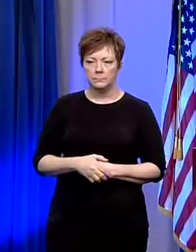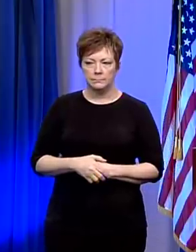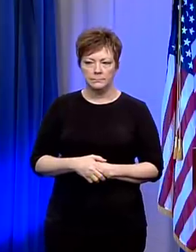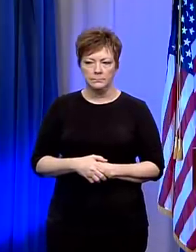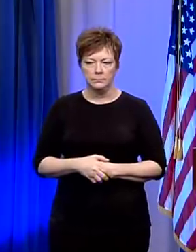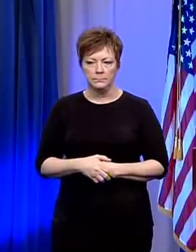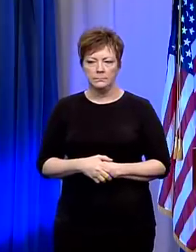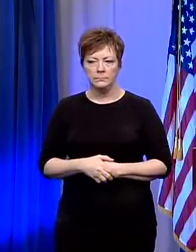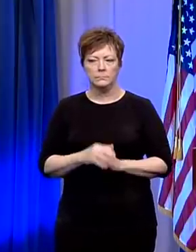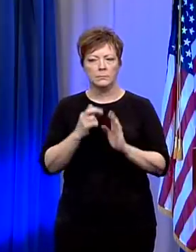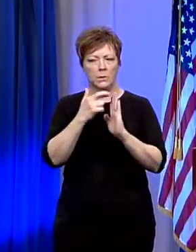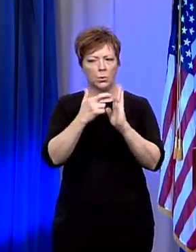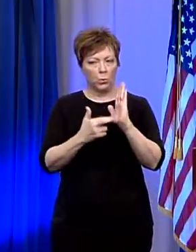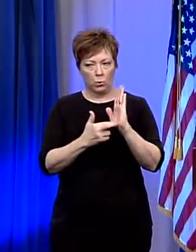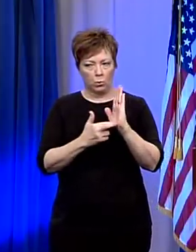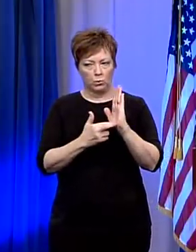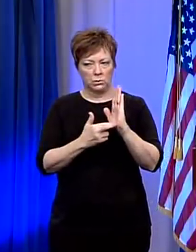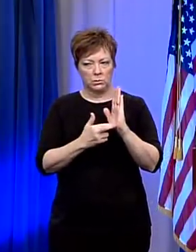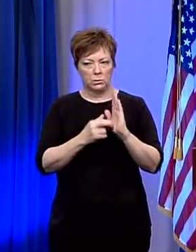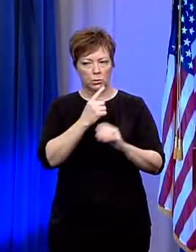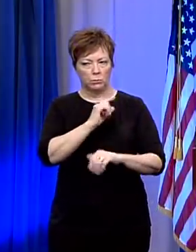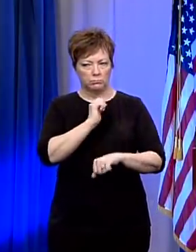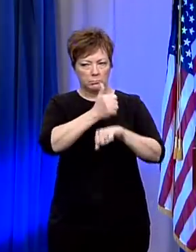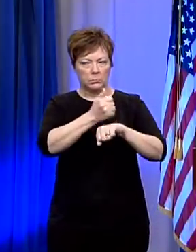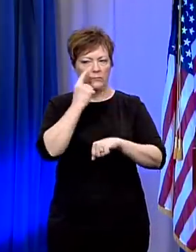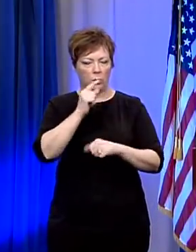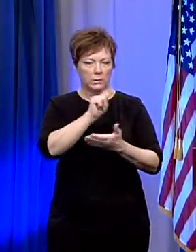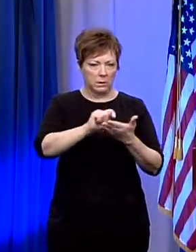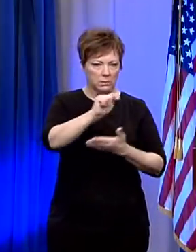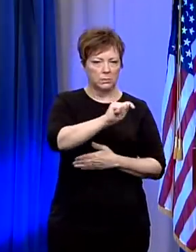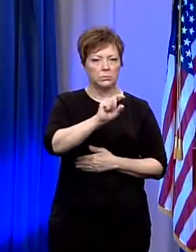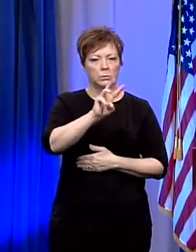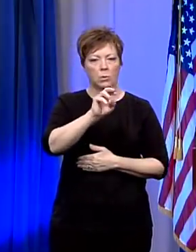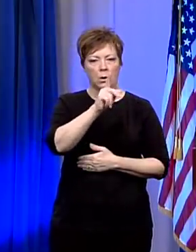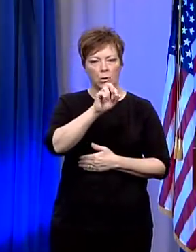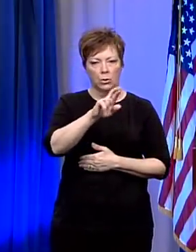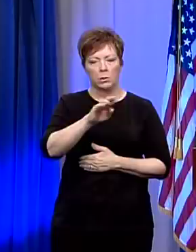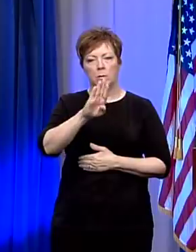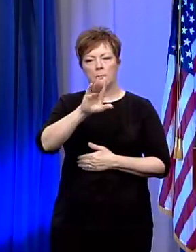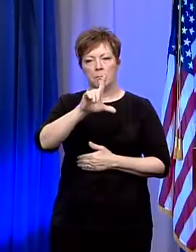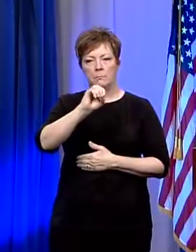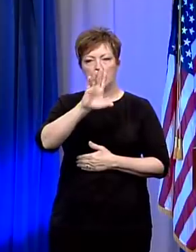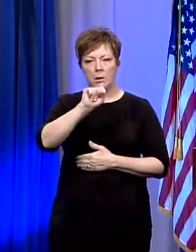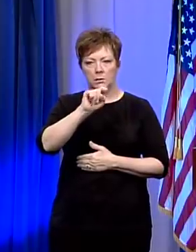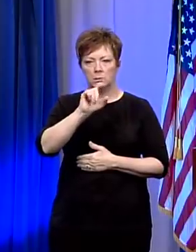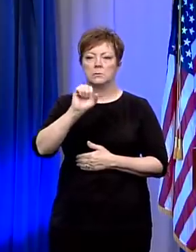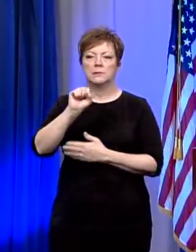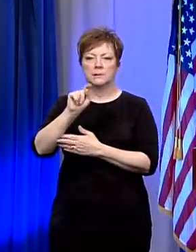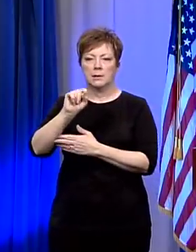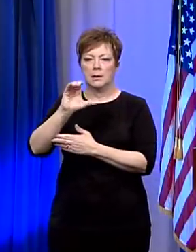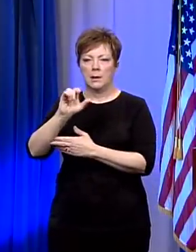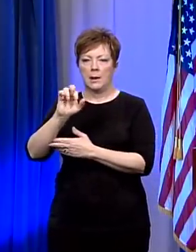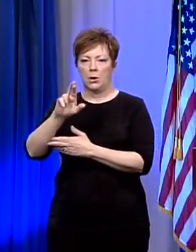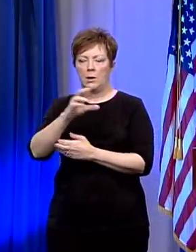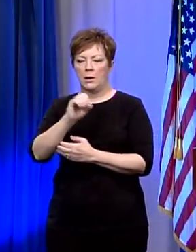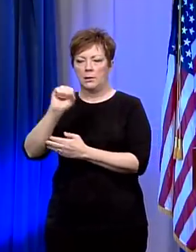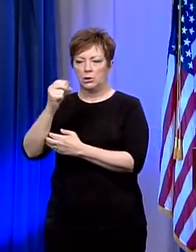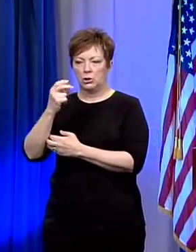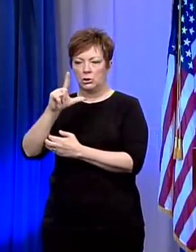For the rules enforcements that you guys have put in for Tuscaloosa, Walker, Blount, St. Clair, Shelby counties, you said you have strongly